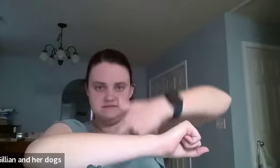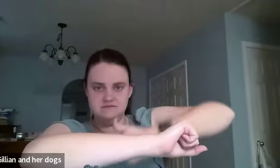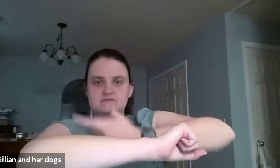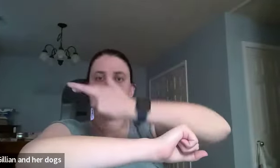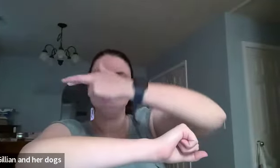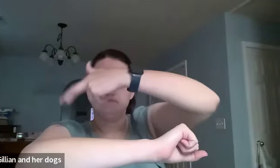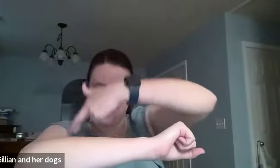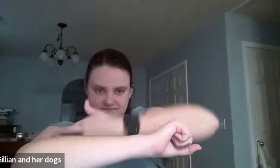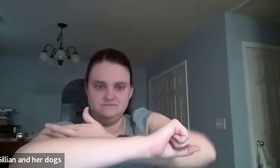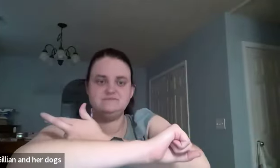Dolphin.